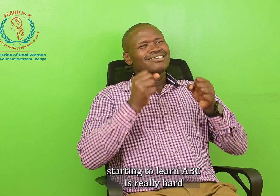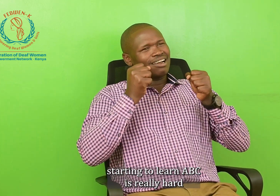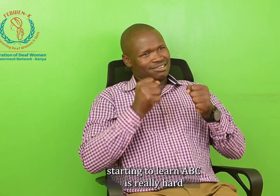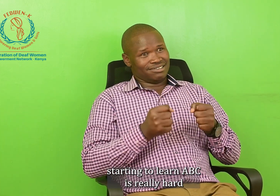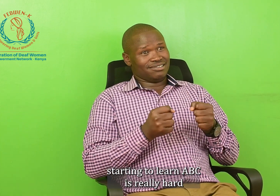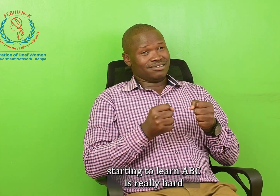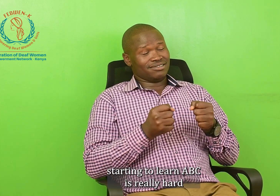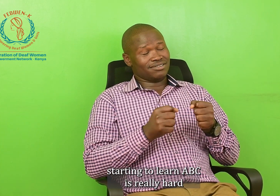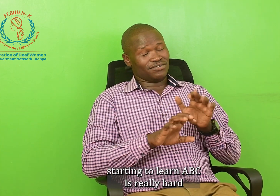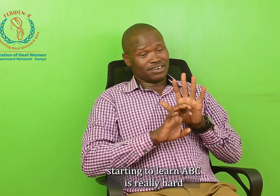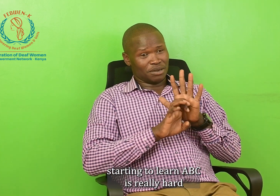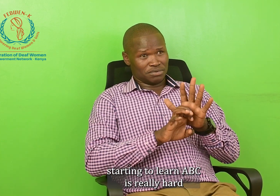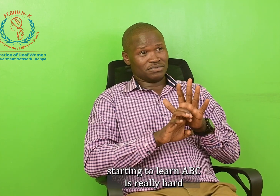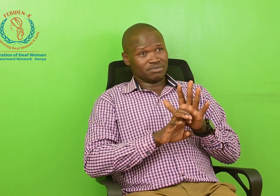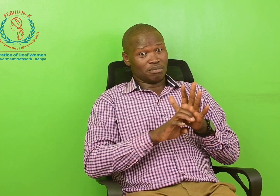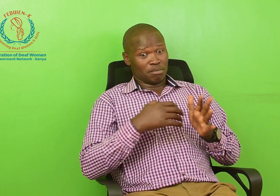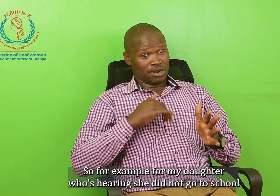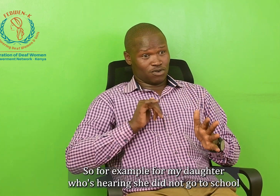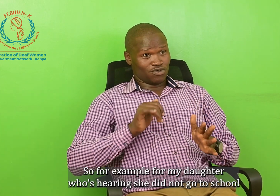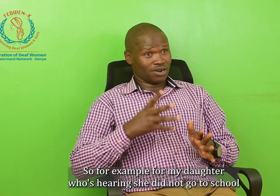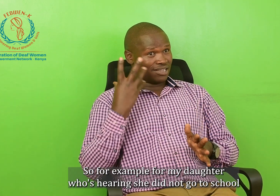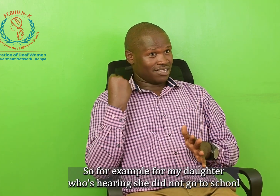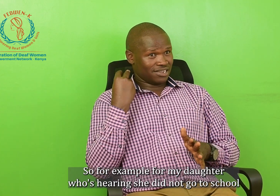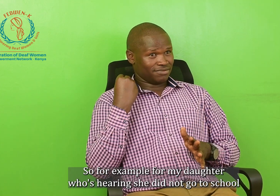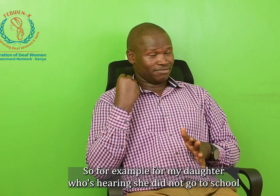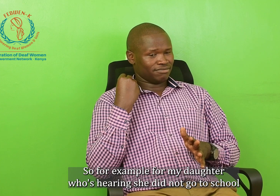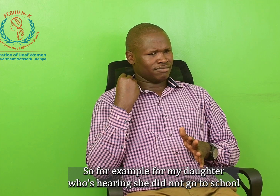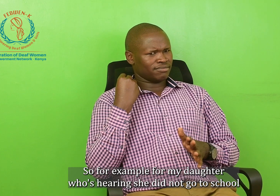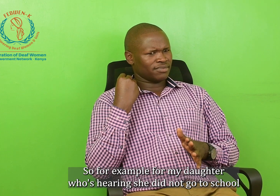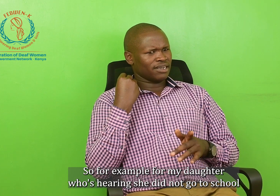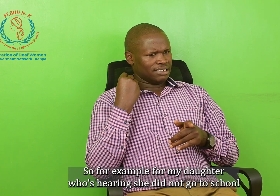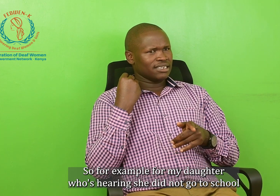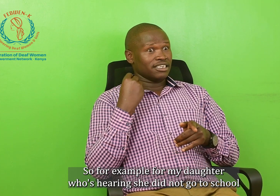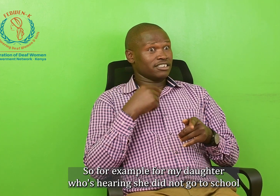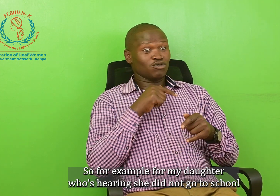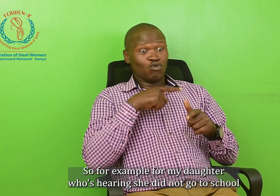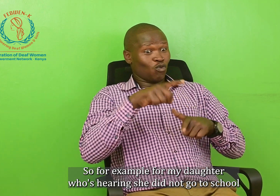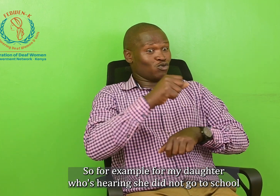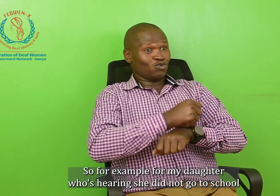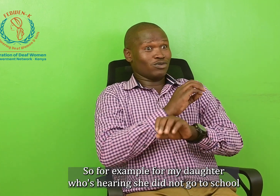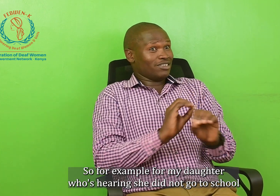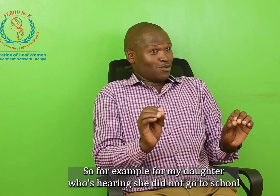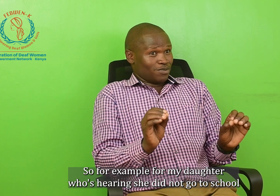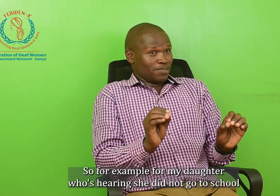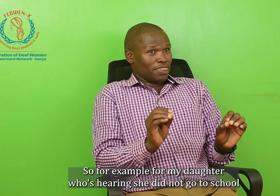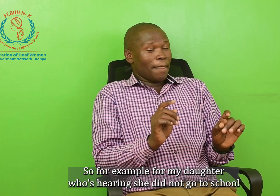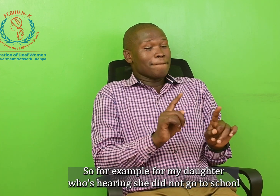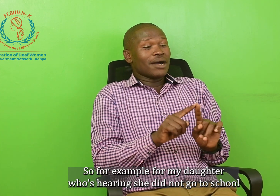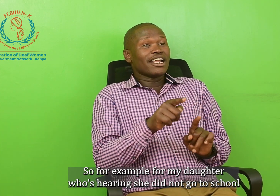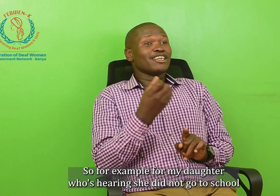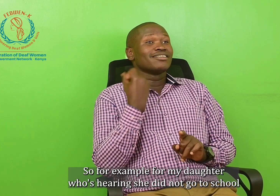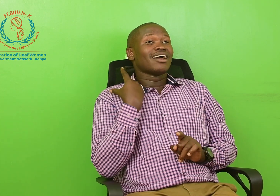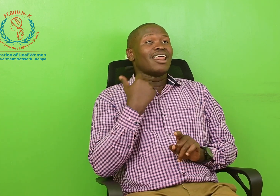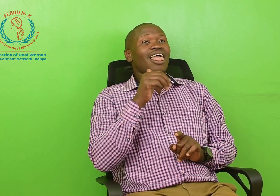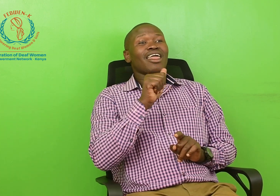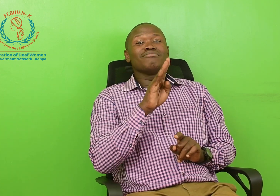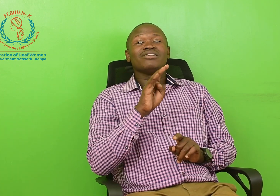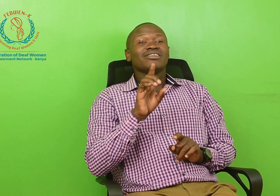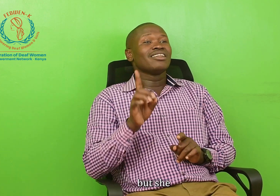that is not good. It's really hard. So for example, for my daughter who's hearing, she did not go to school, but